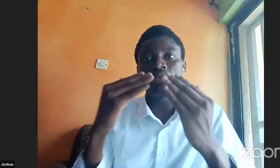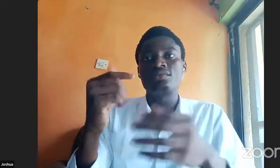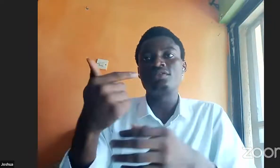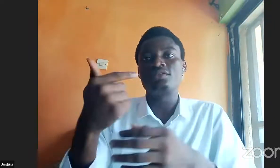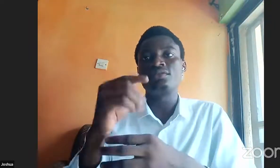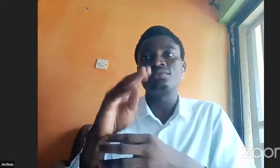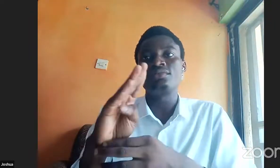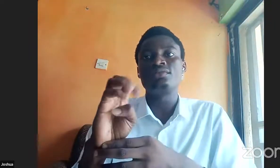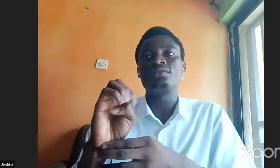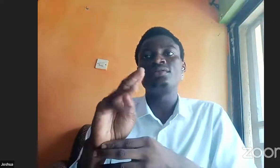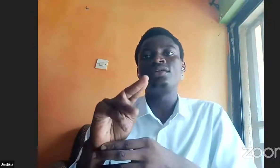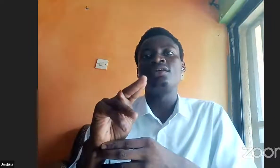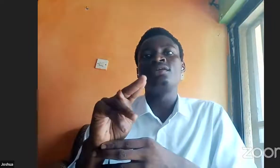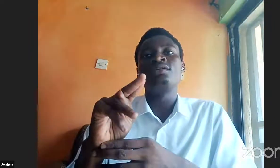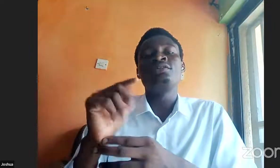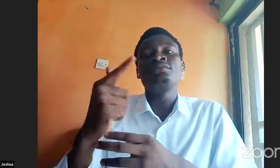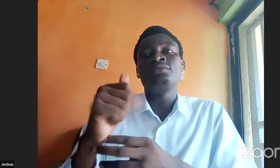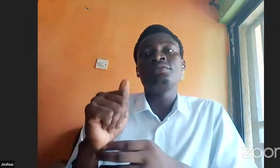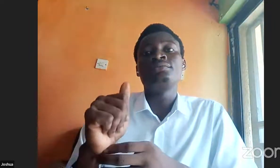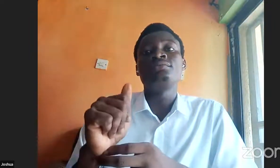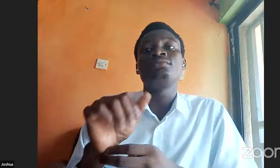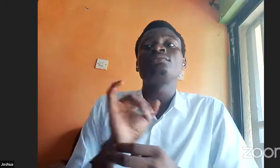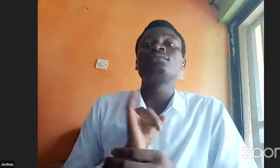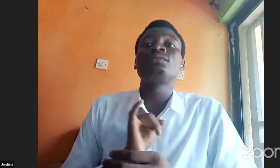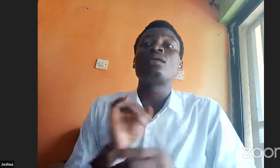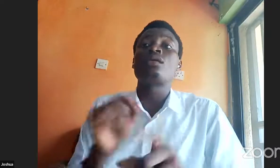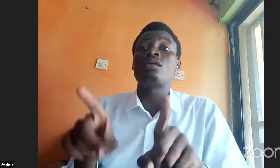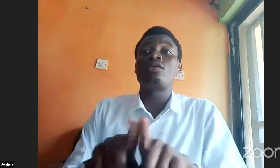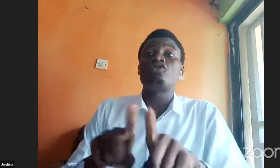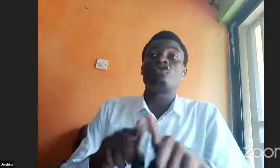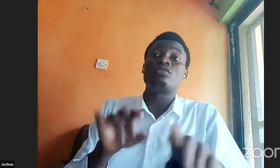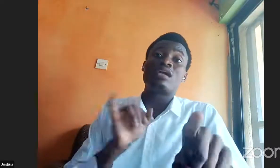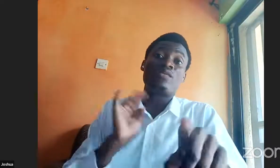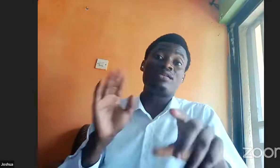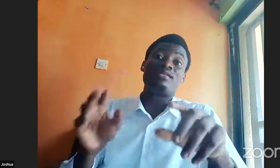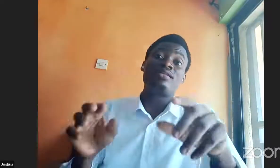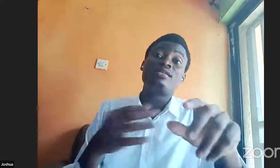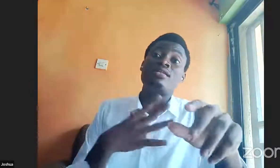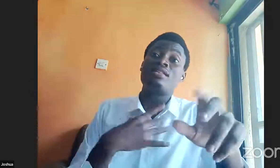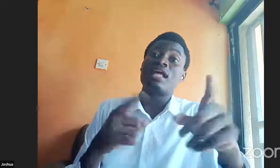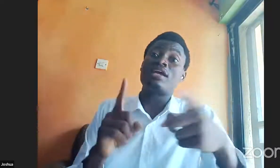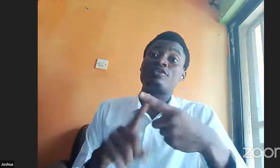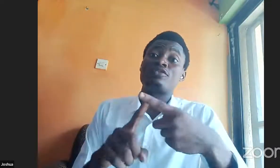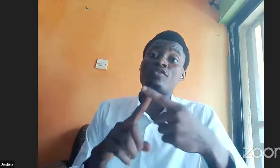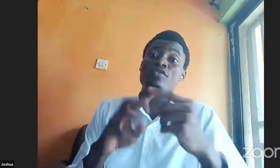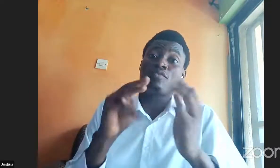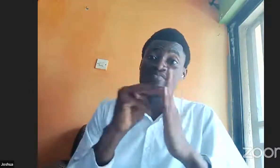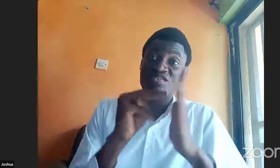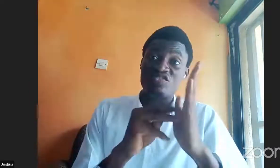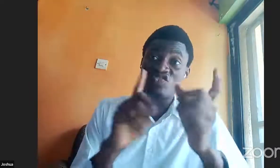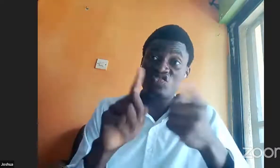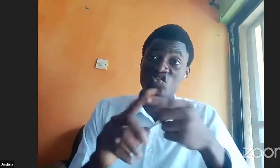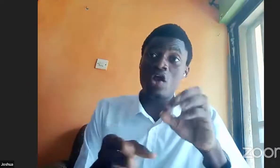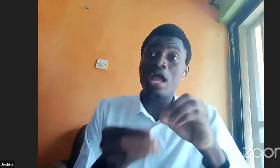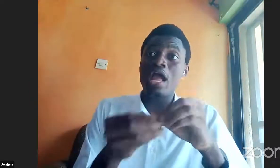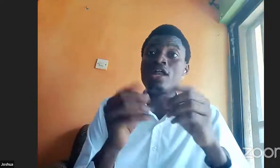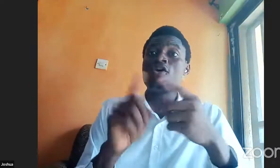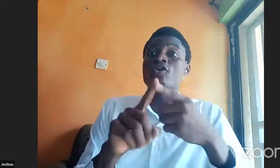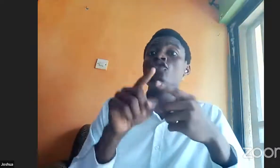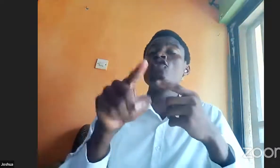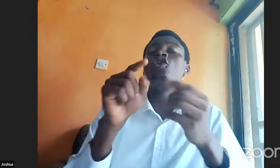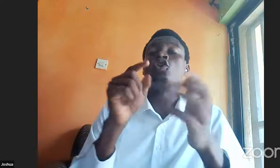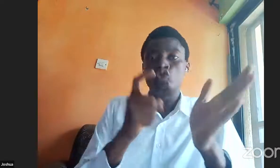that. And I would also like to mention it to users as well. There are times these features are there, but we're